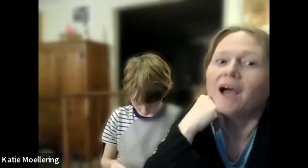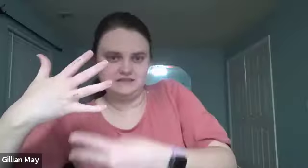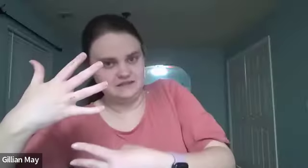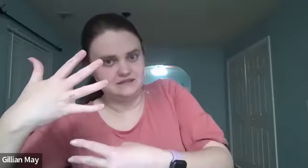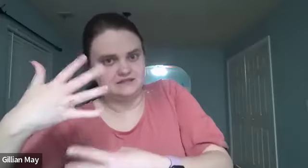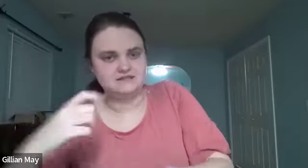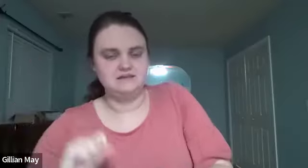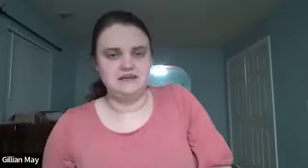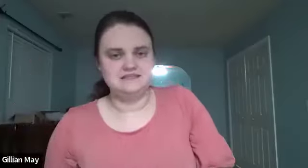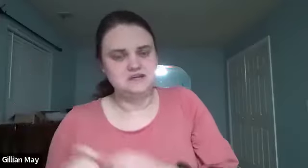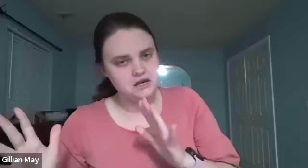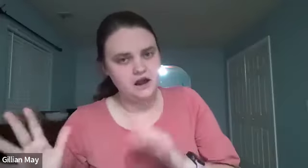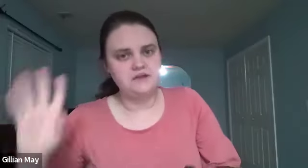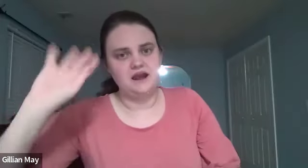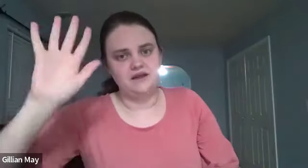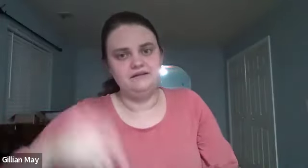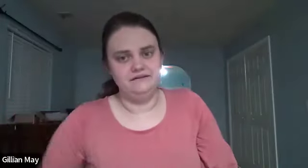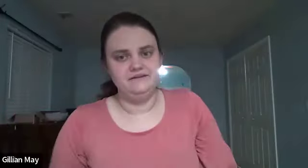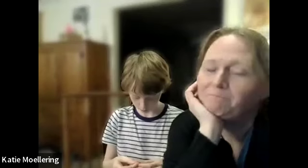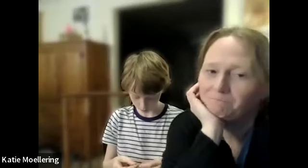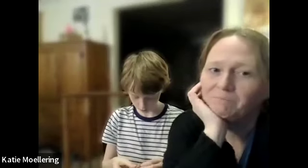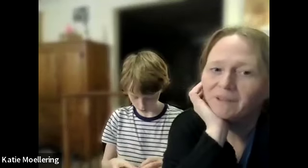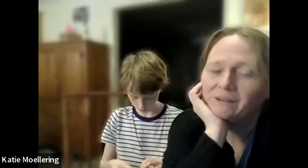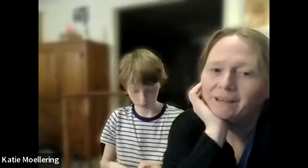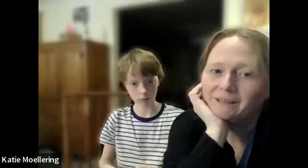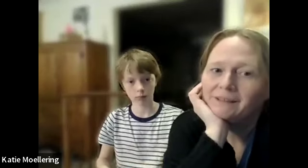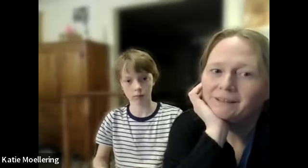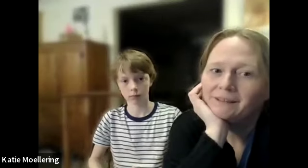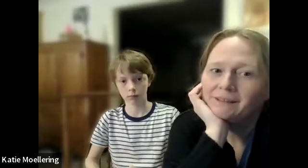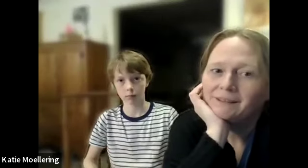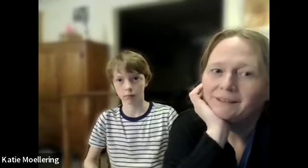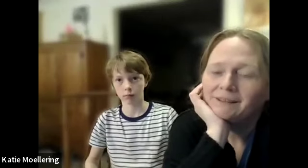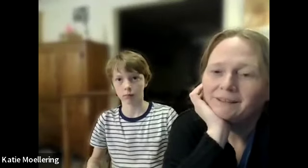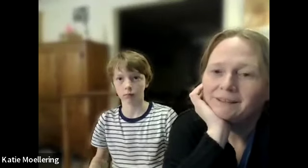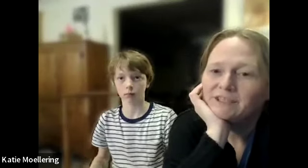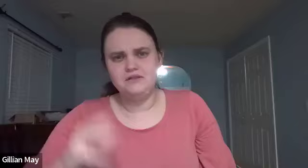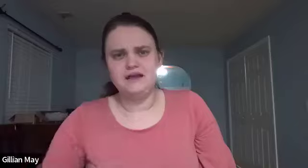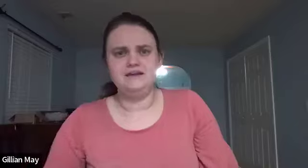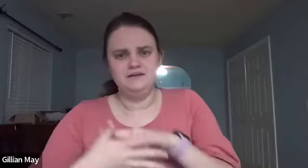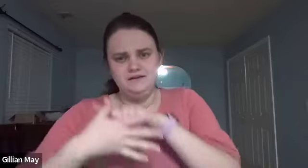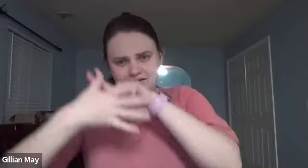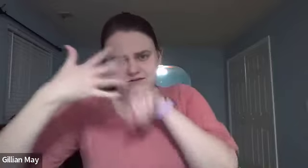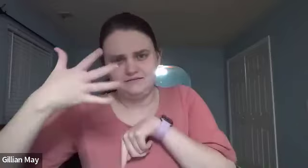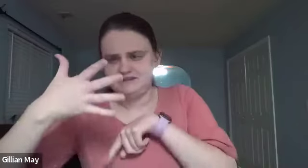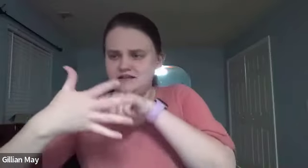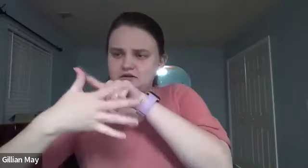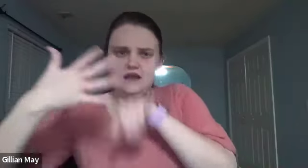this. It gets kind of complicated. Okay. Yeah. Okay. Yeah. I would kind of go like say like, okay, I